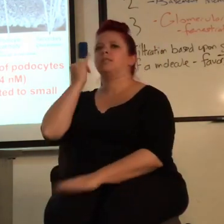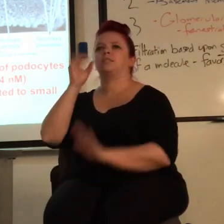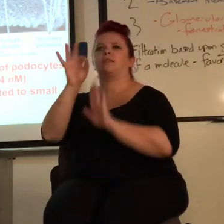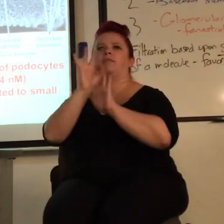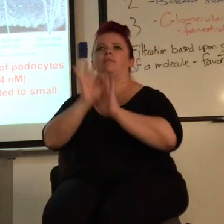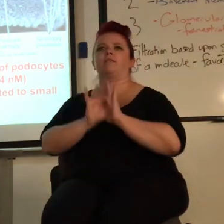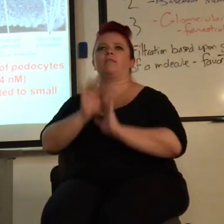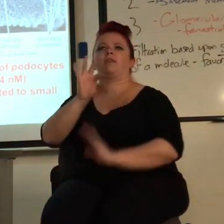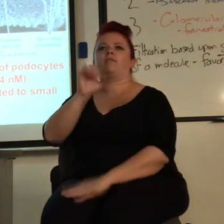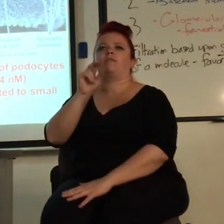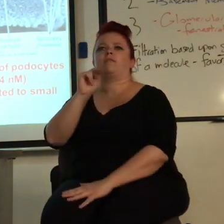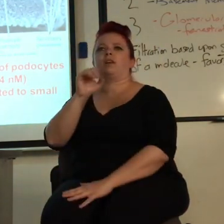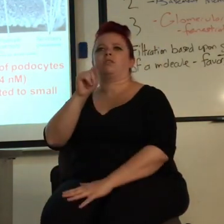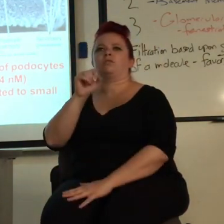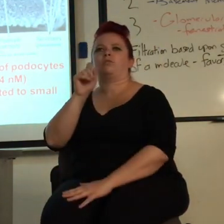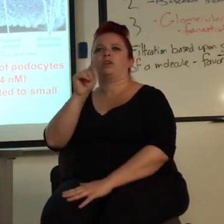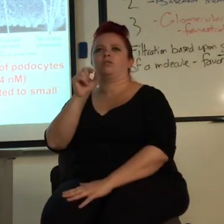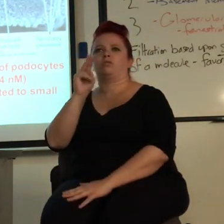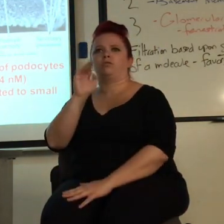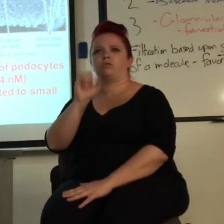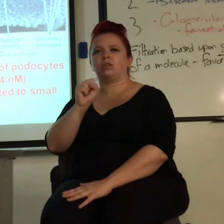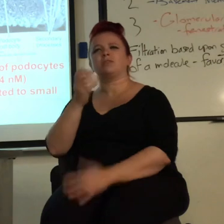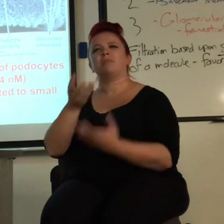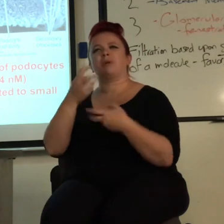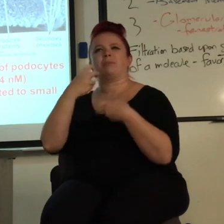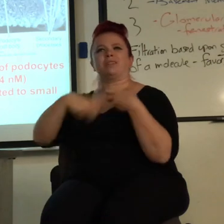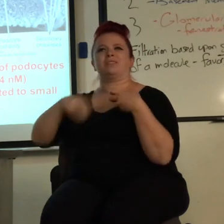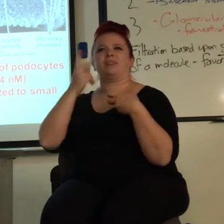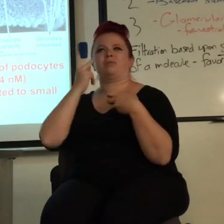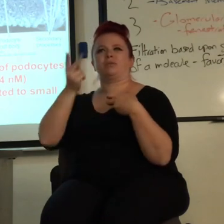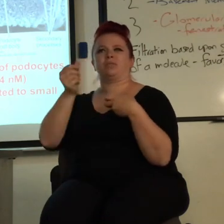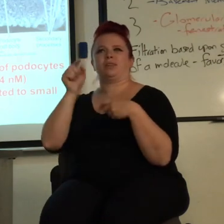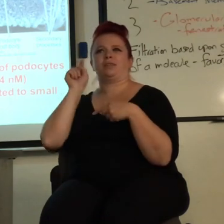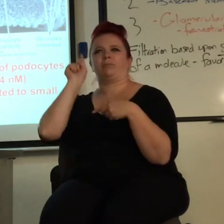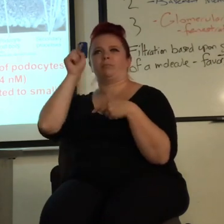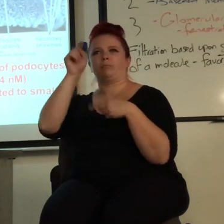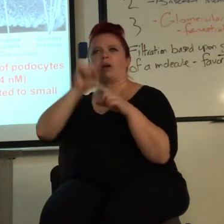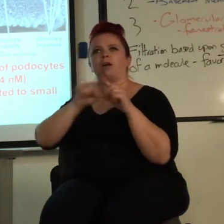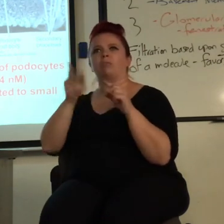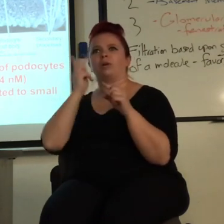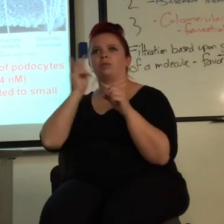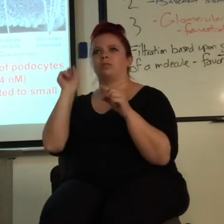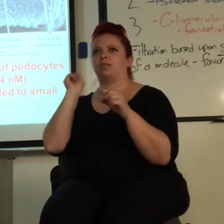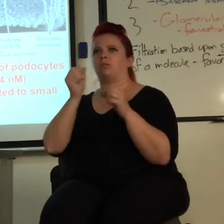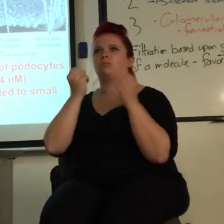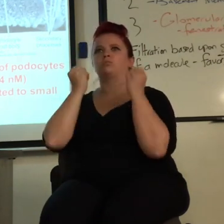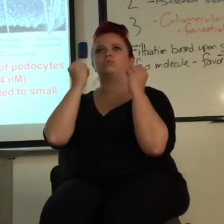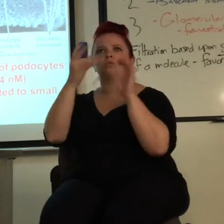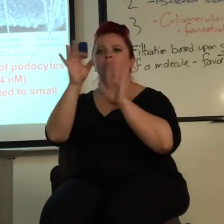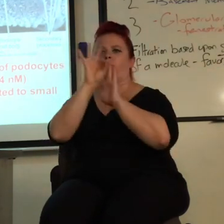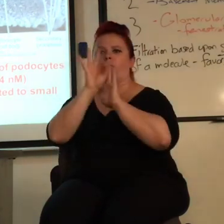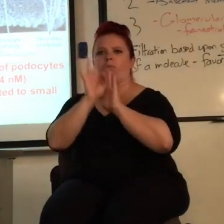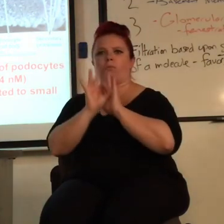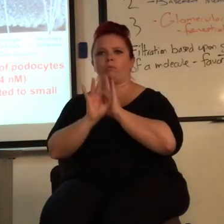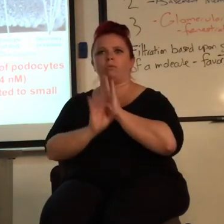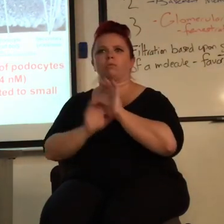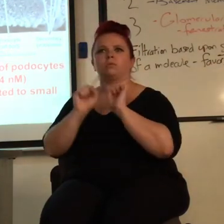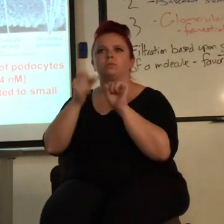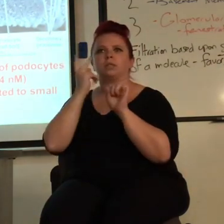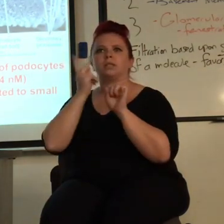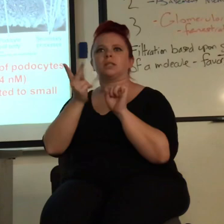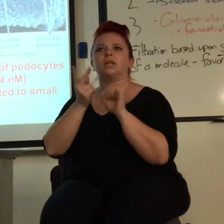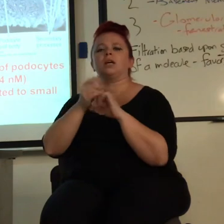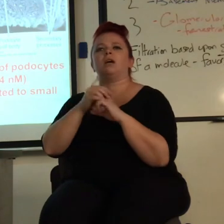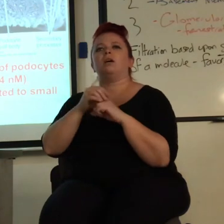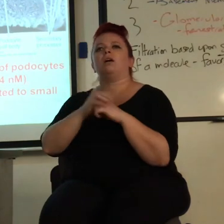there. Maybe difficult to see in the back. When you look in front of the computer screen, there's so many fenestrations. And the size of that